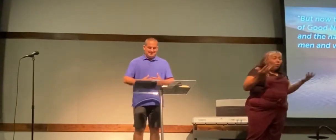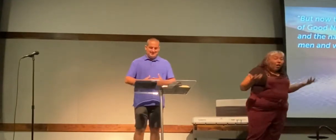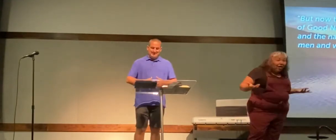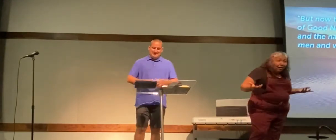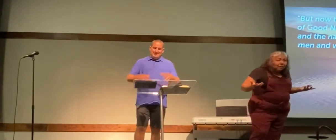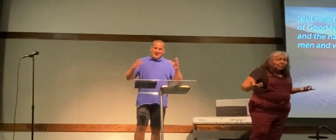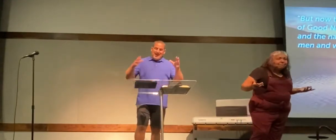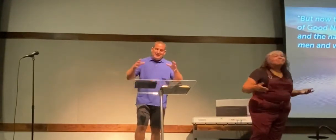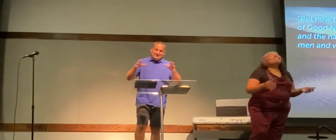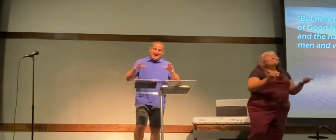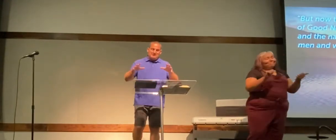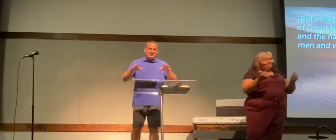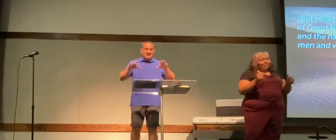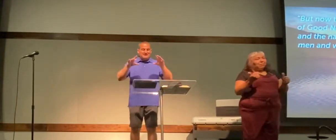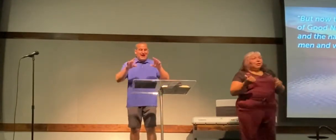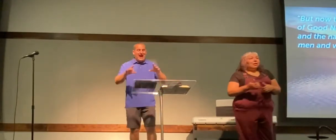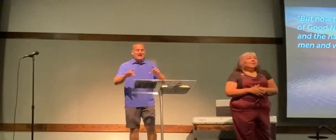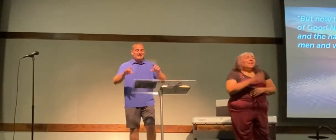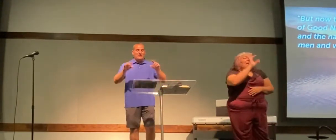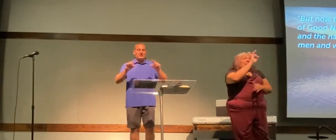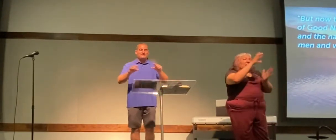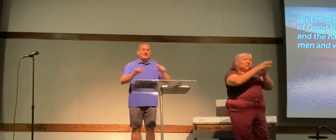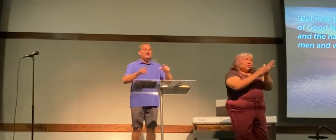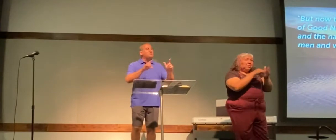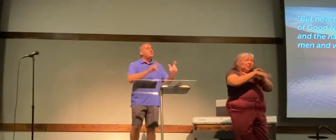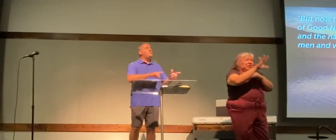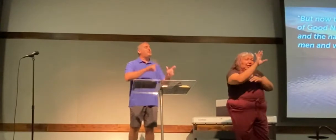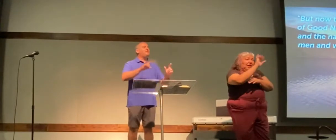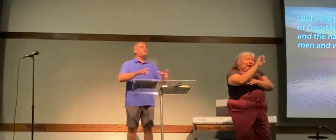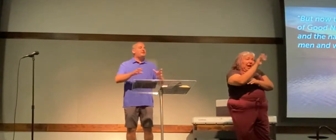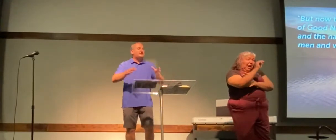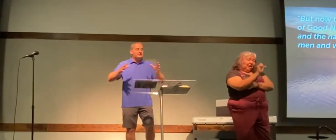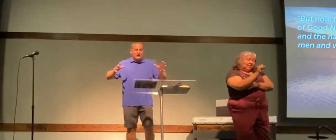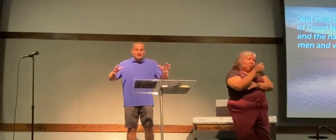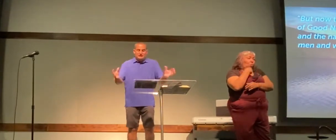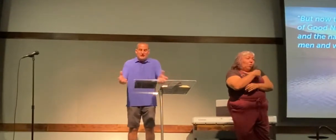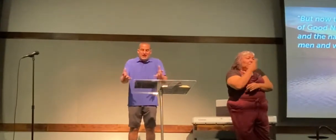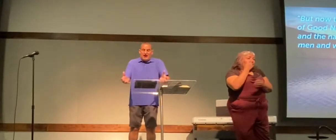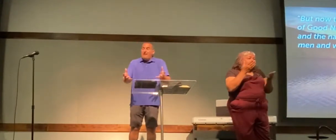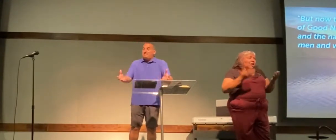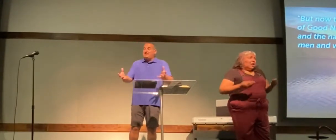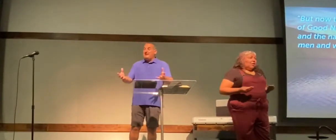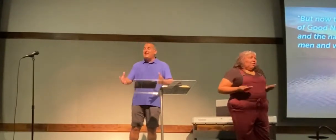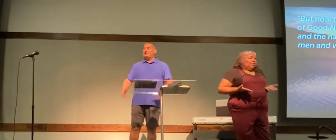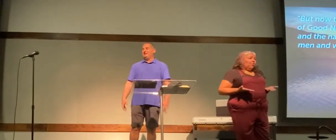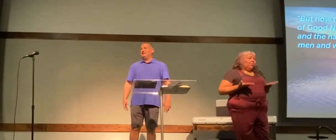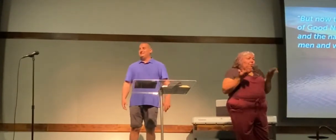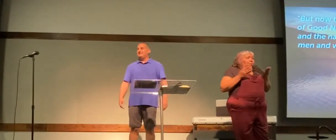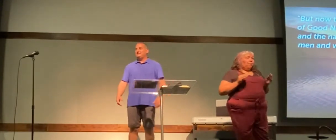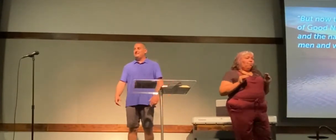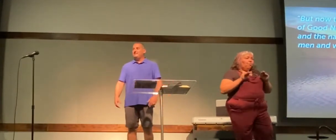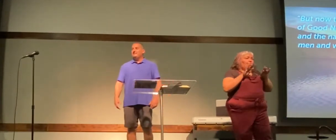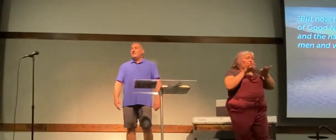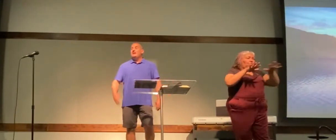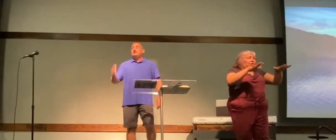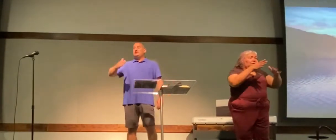Baptized. 8 chapters into Acts, and we're seeing the movement of Jesus shake up the nations. Did you